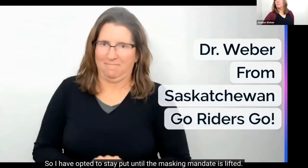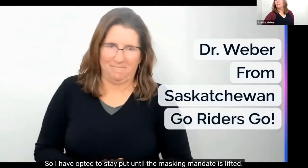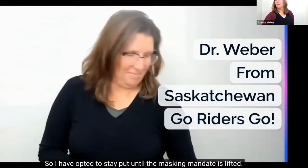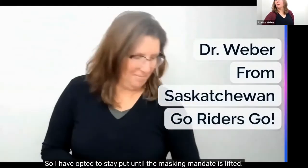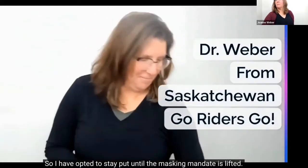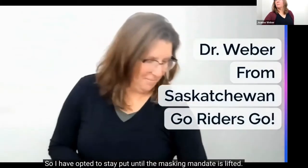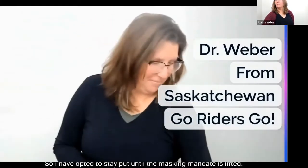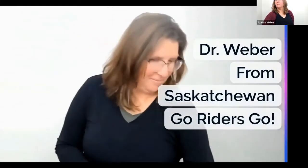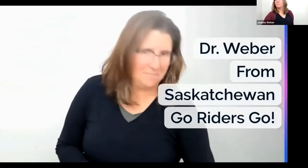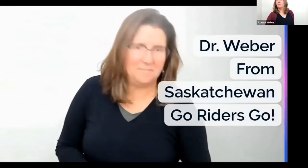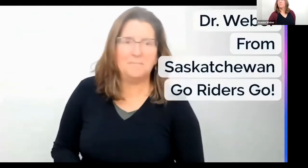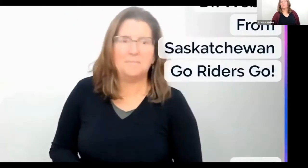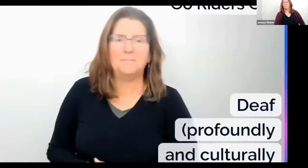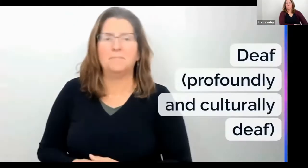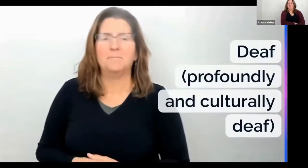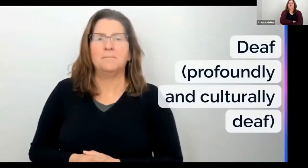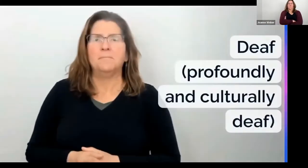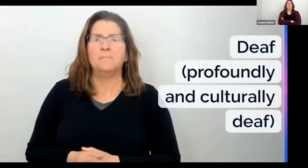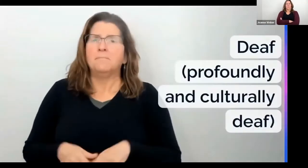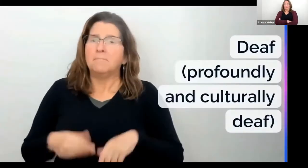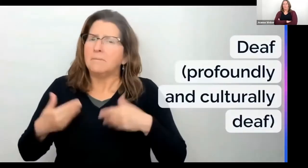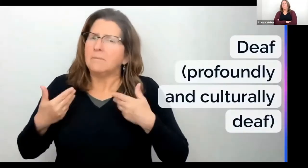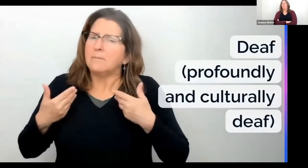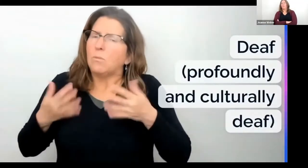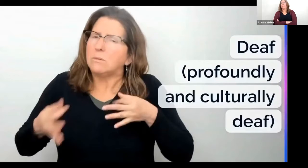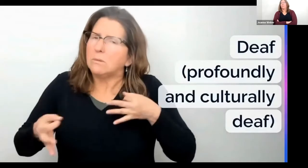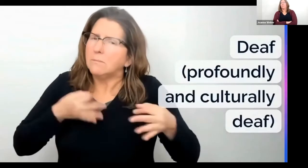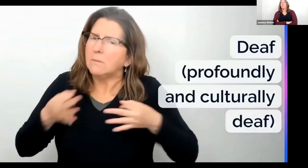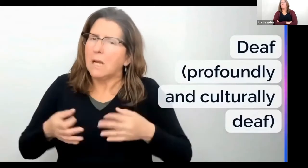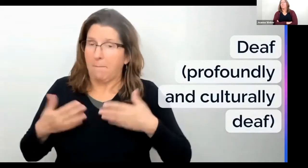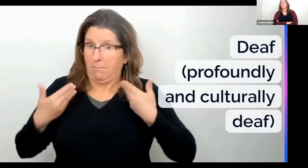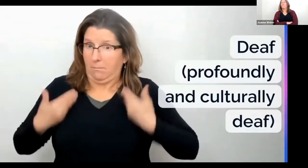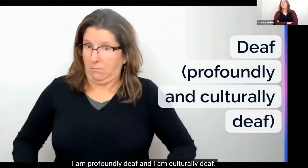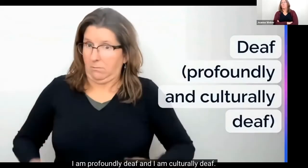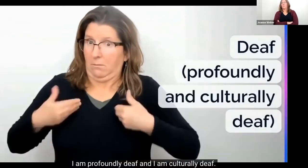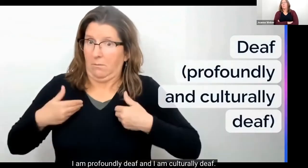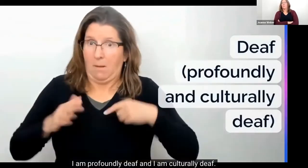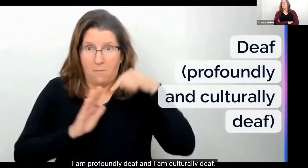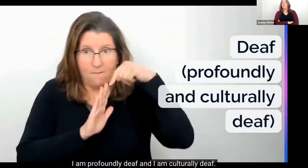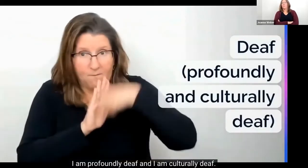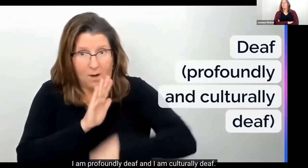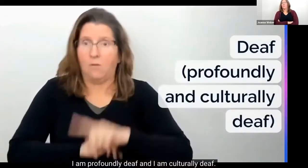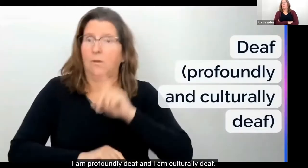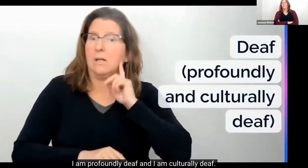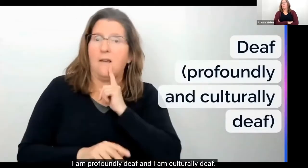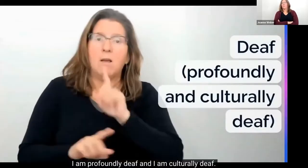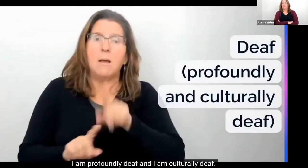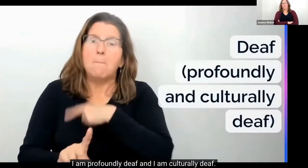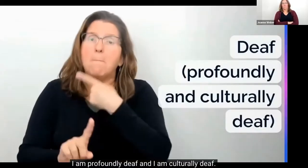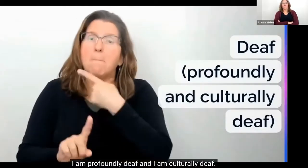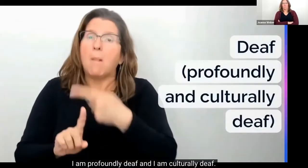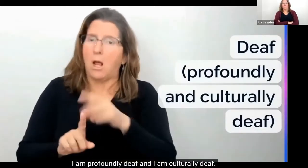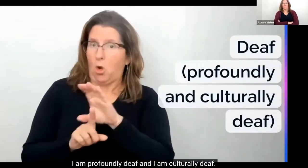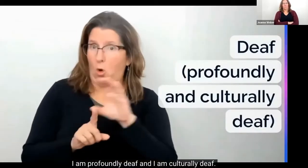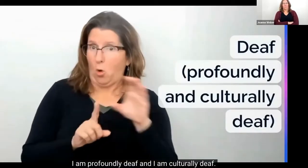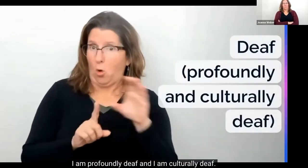is lifted. I am profoundly deaf,